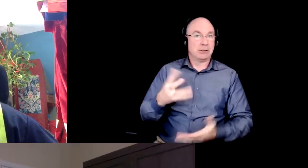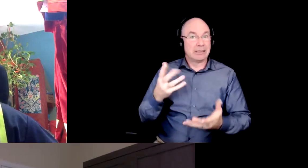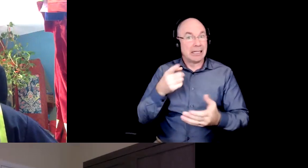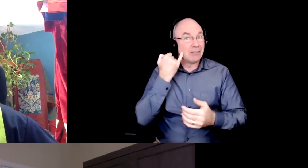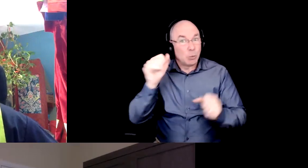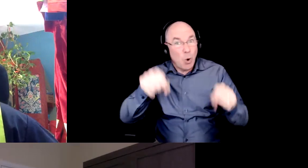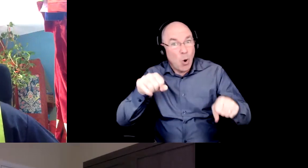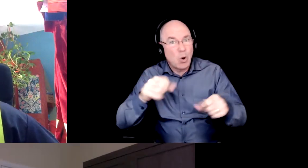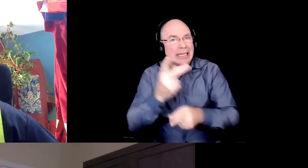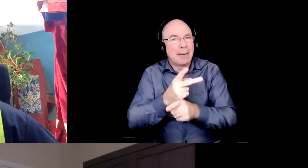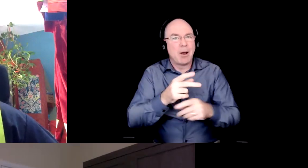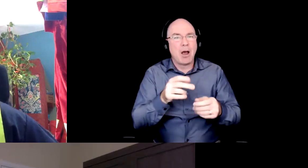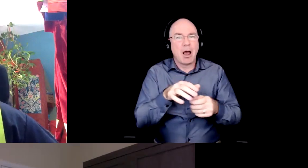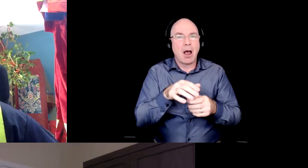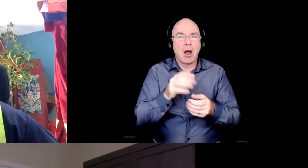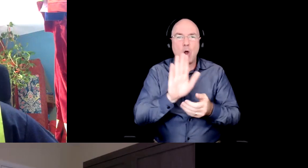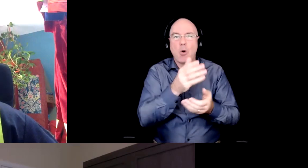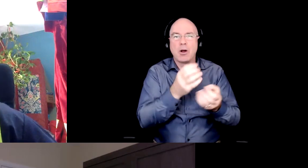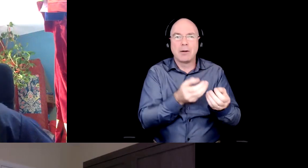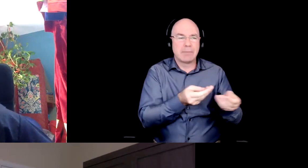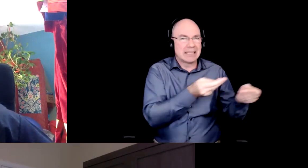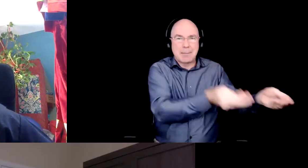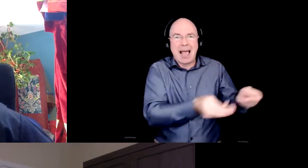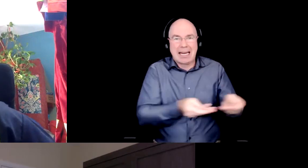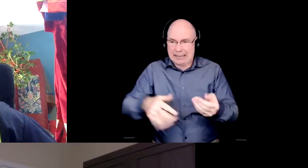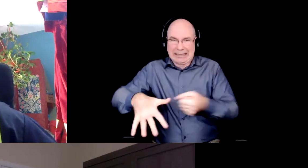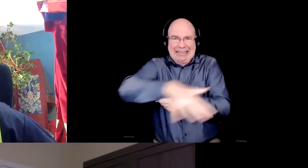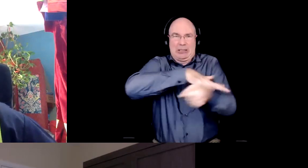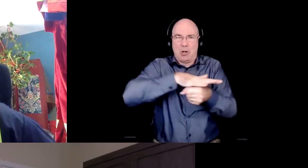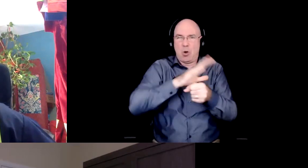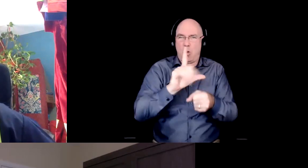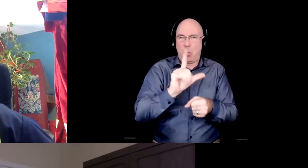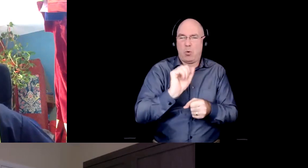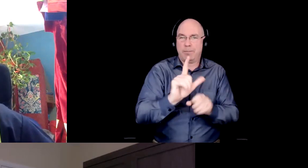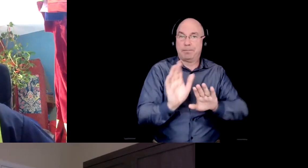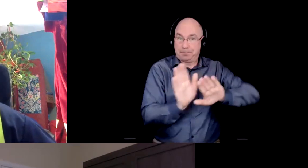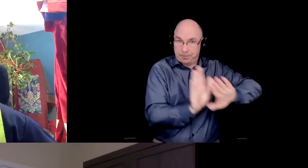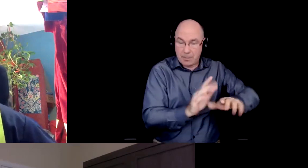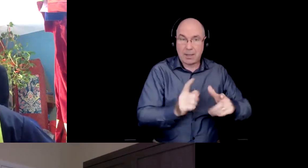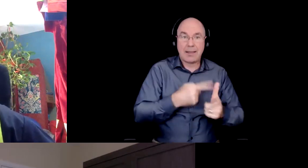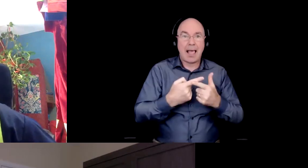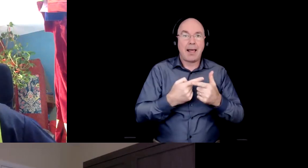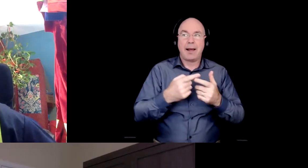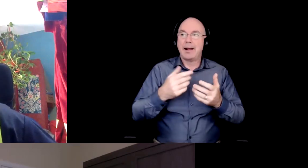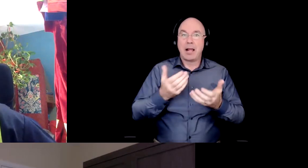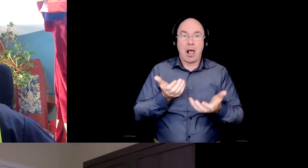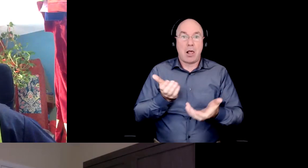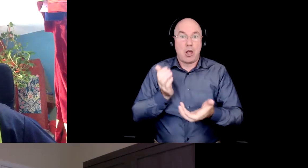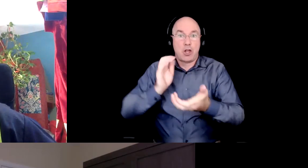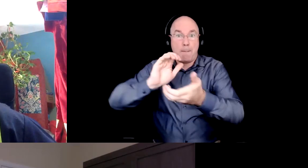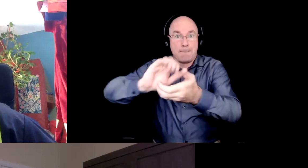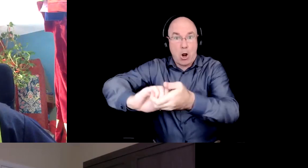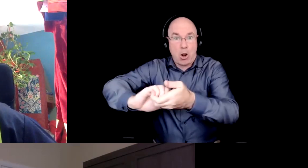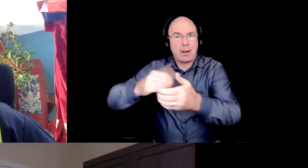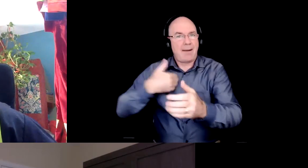possible. And then we also had to look at the impact of the partnership itself. That wasn't so